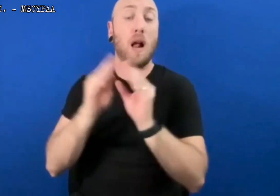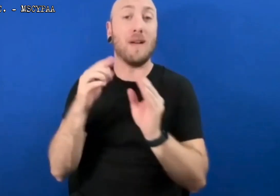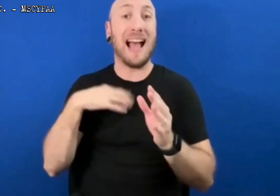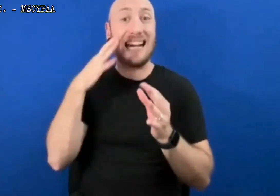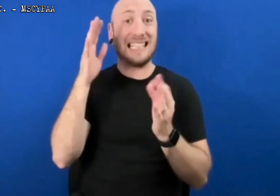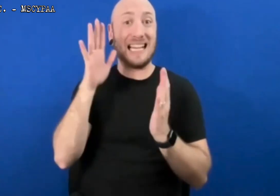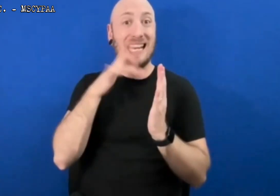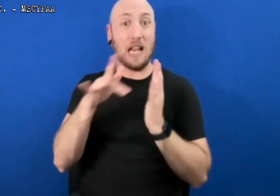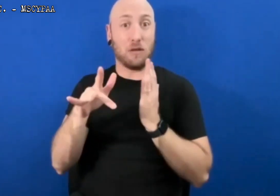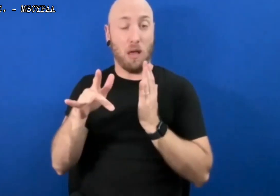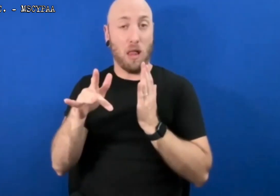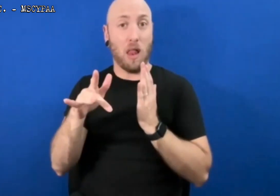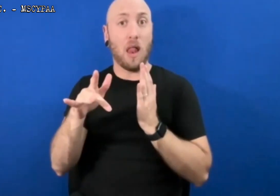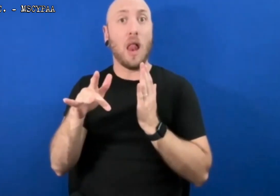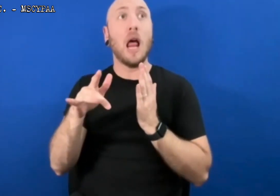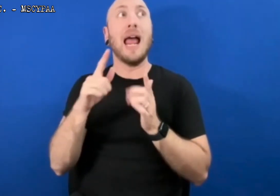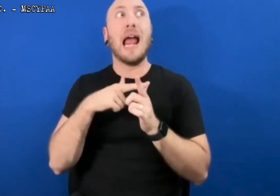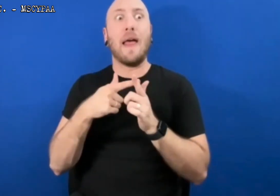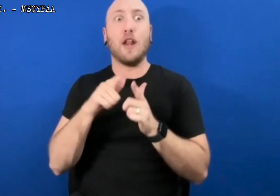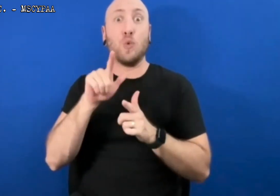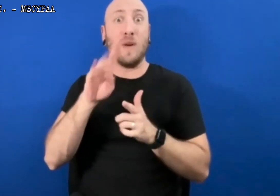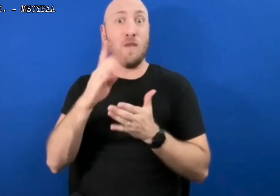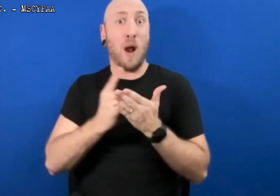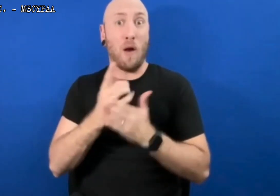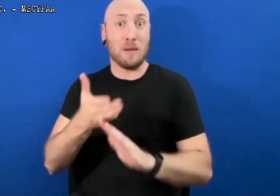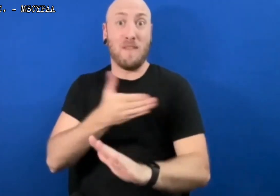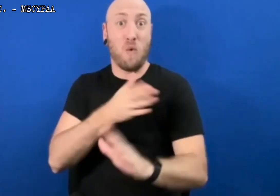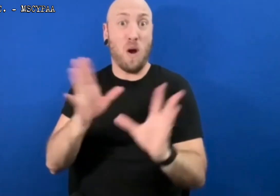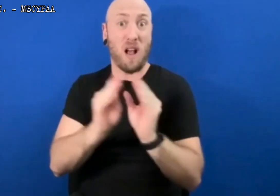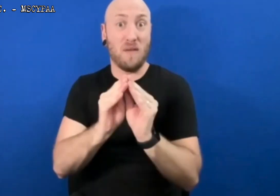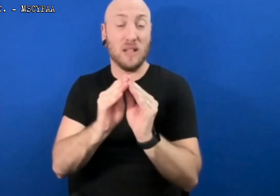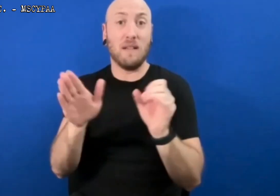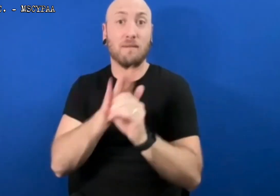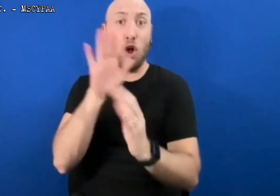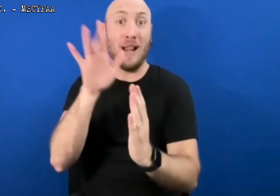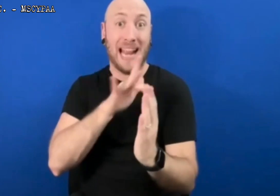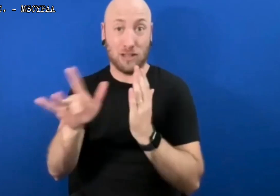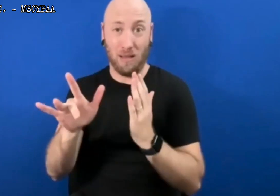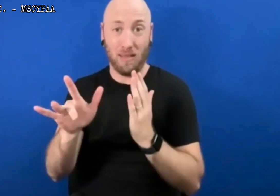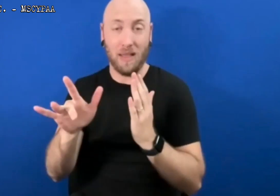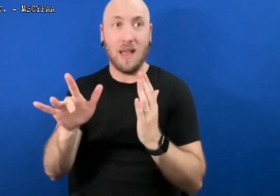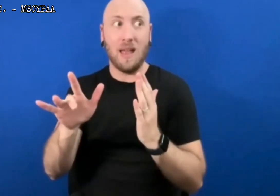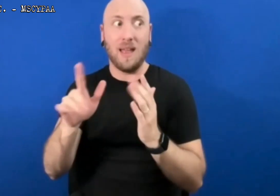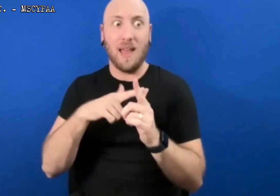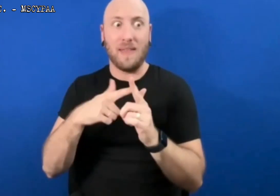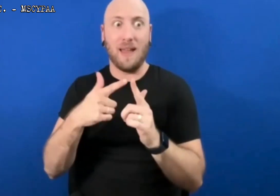before the conference was canceled. And life as we know it, ceased to exist.